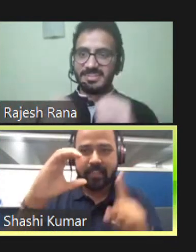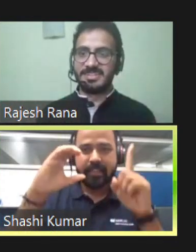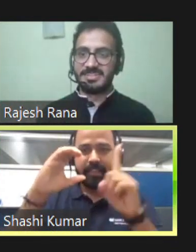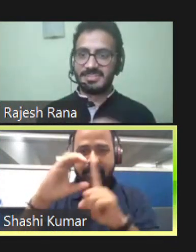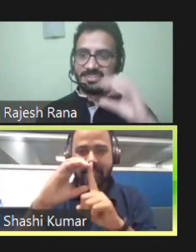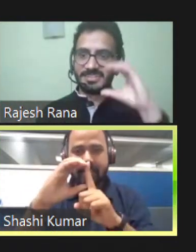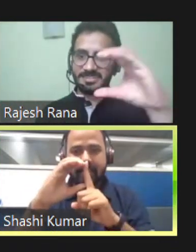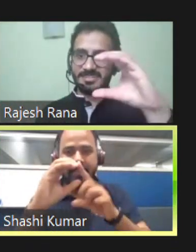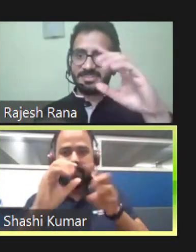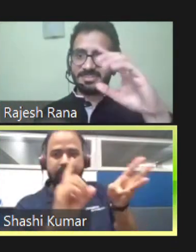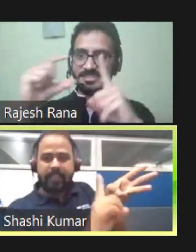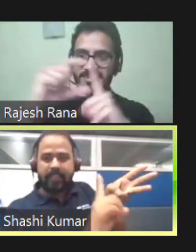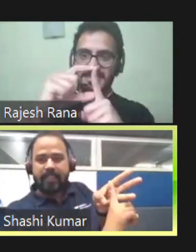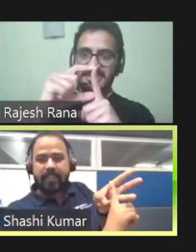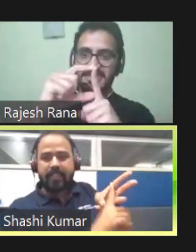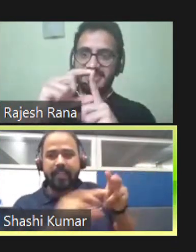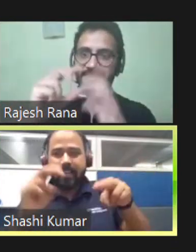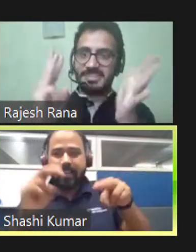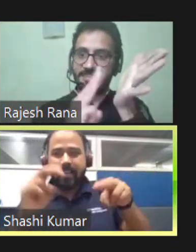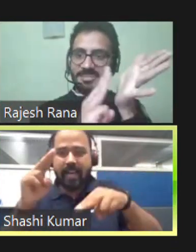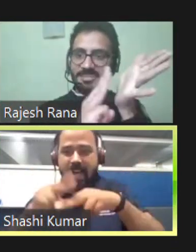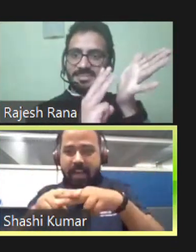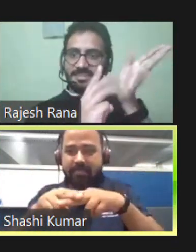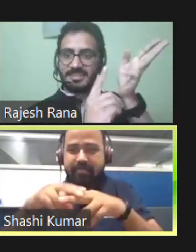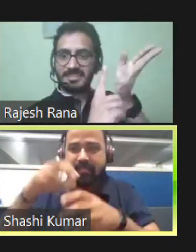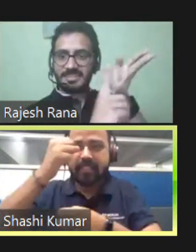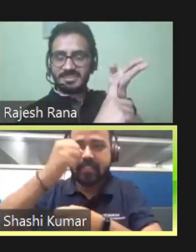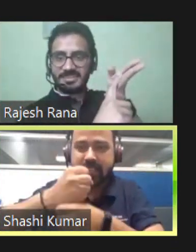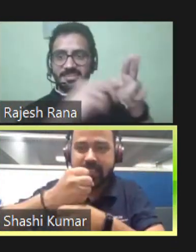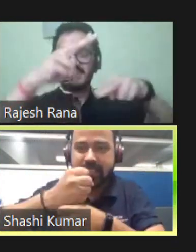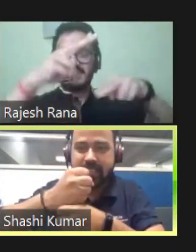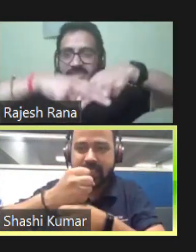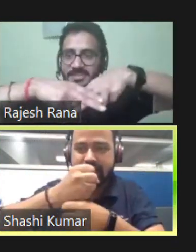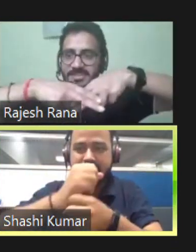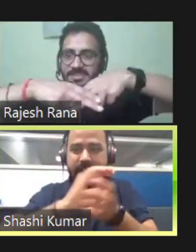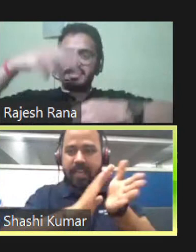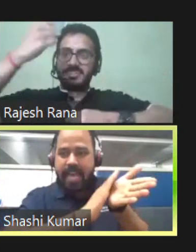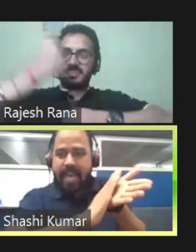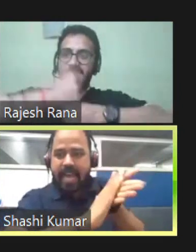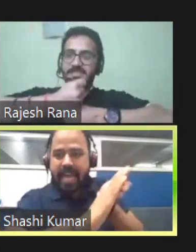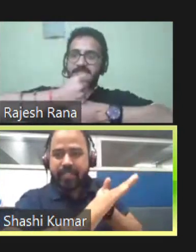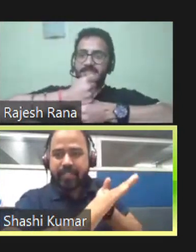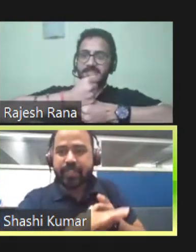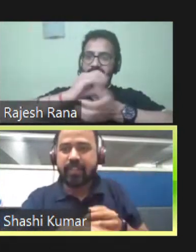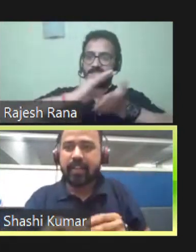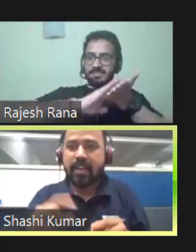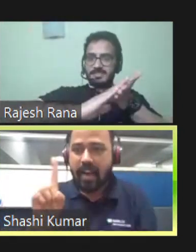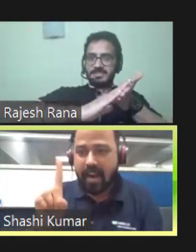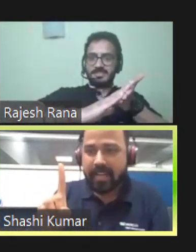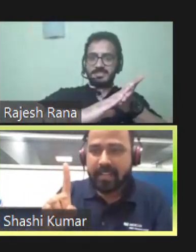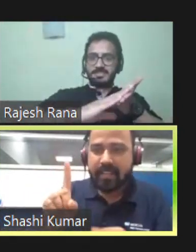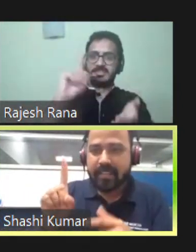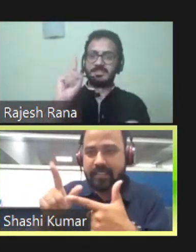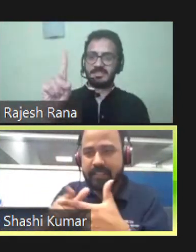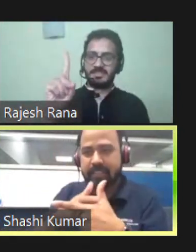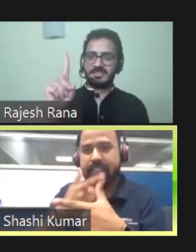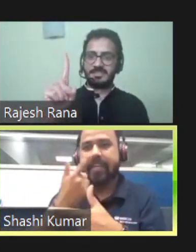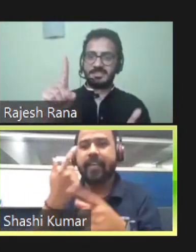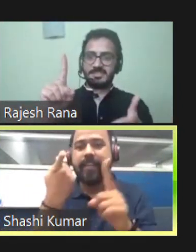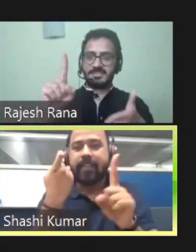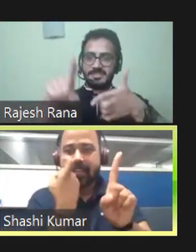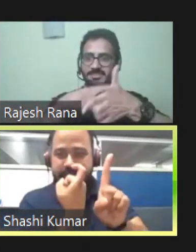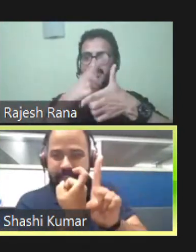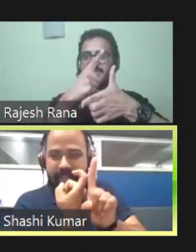C, D, E, F, G, H, I,